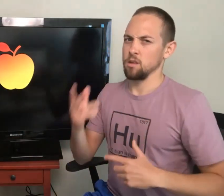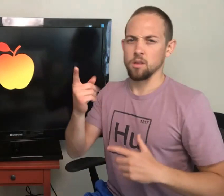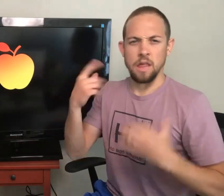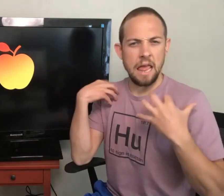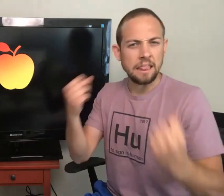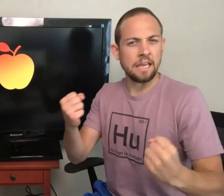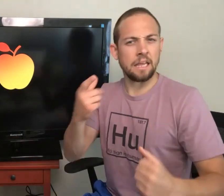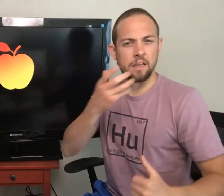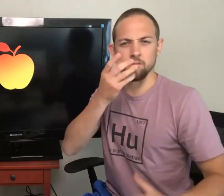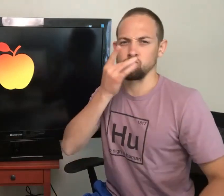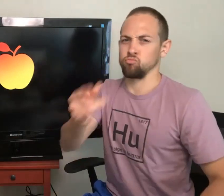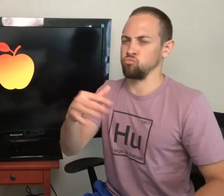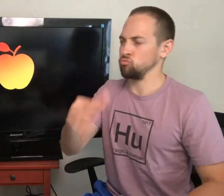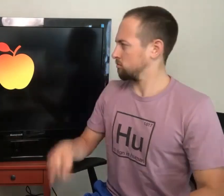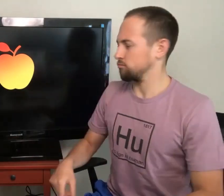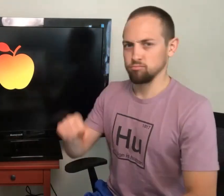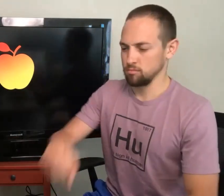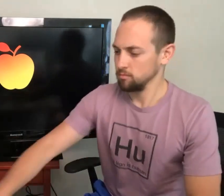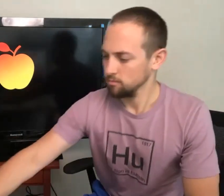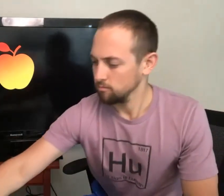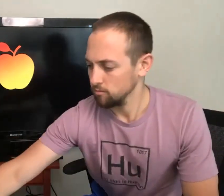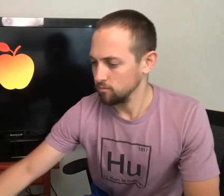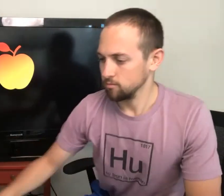I love apples. They're healthy and delicious.